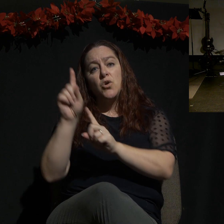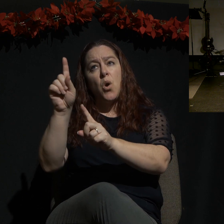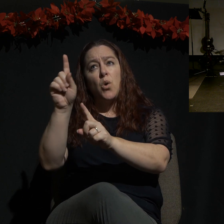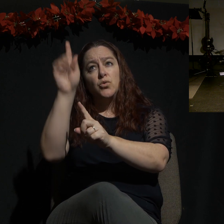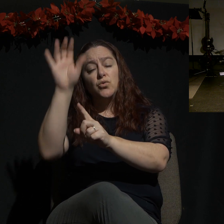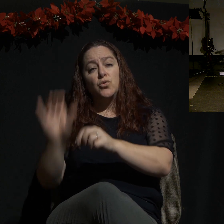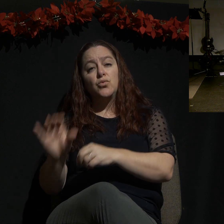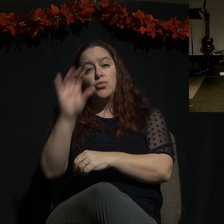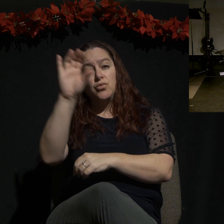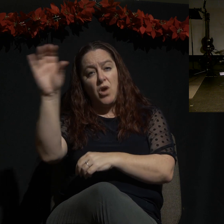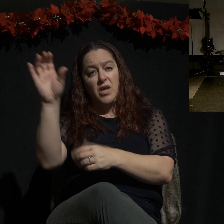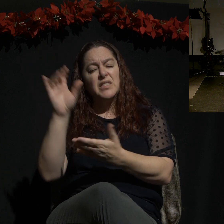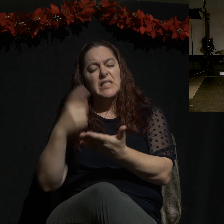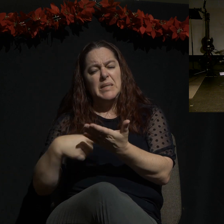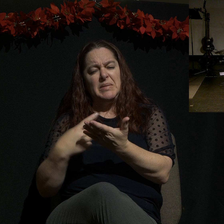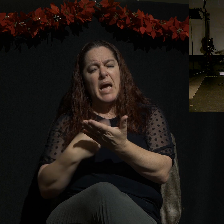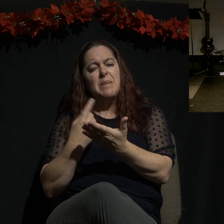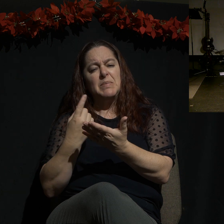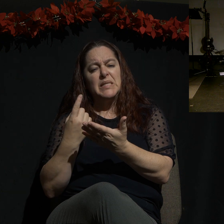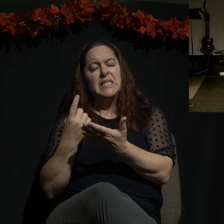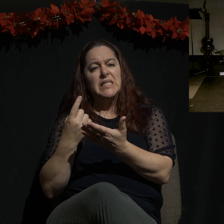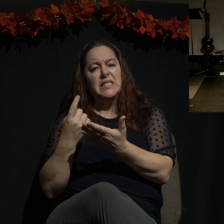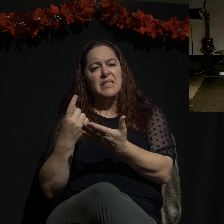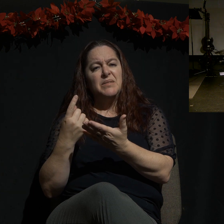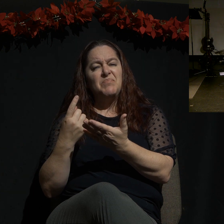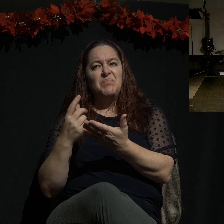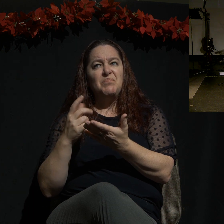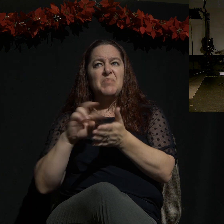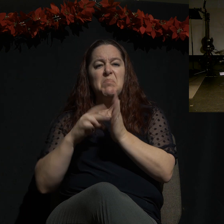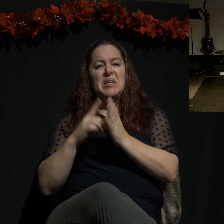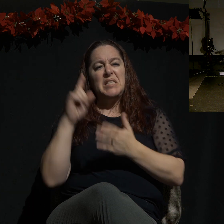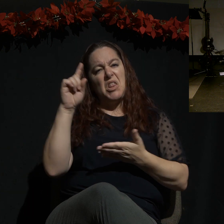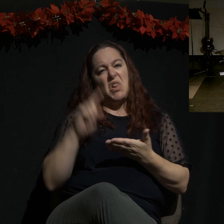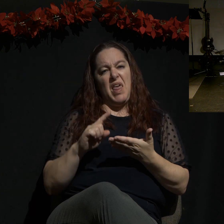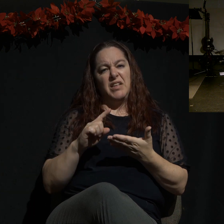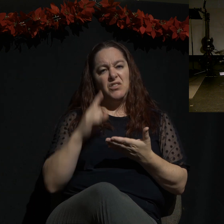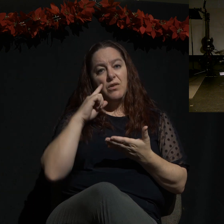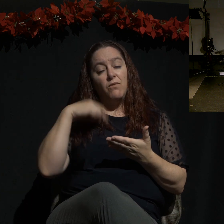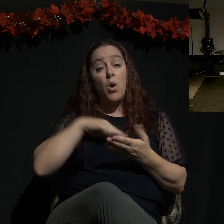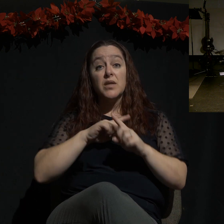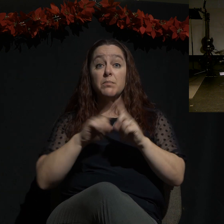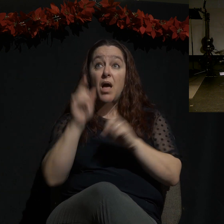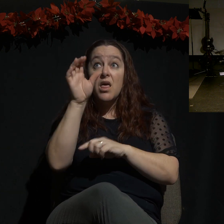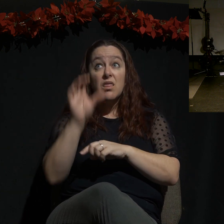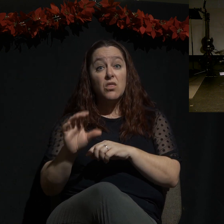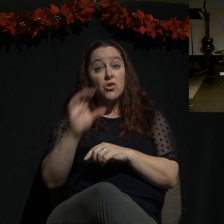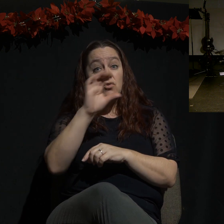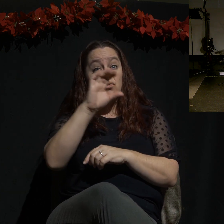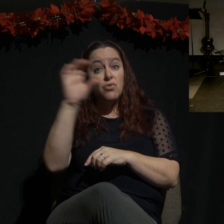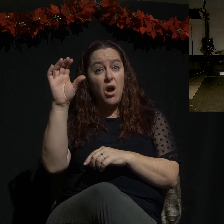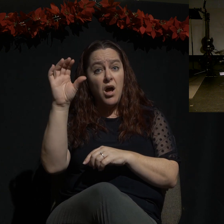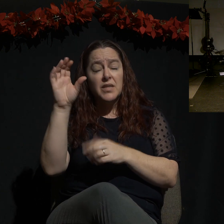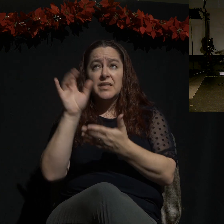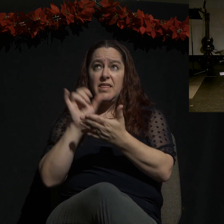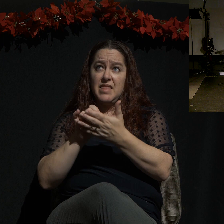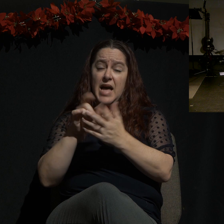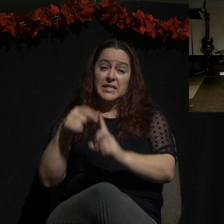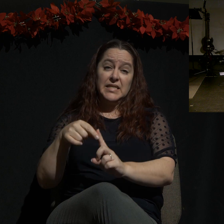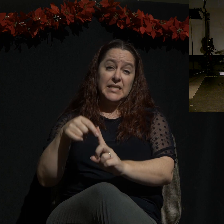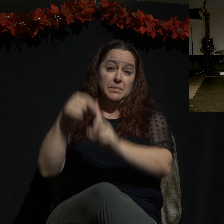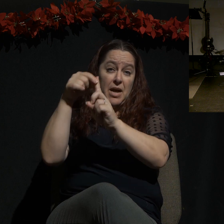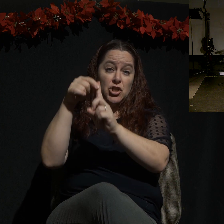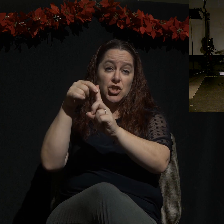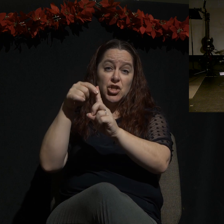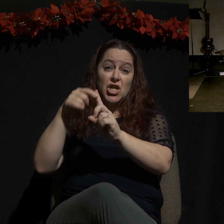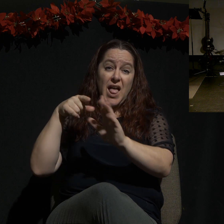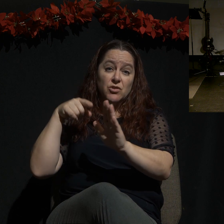and that can sometimes have less meaning to us. But the cross was the special